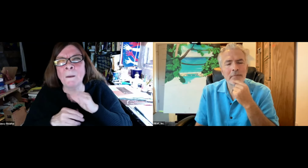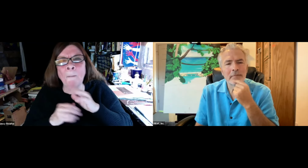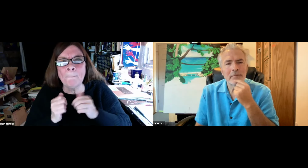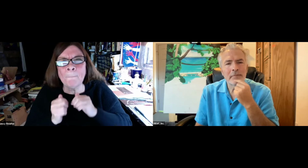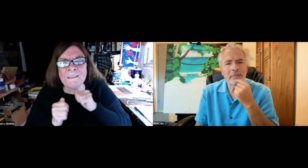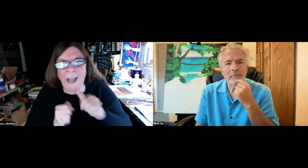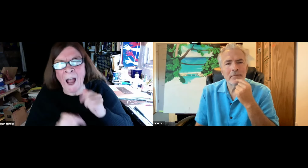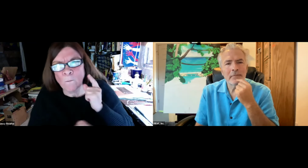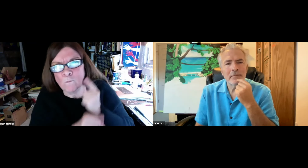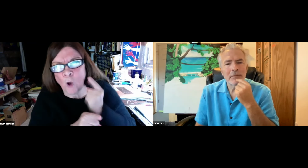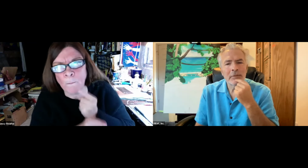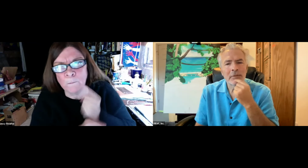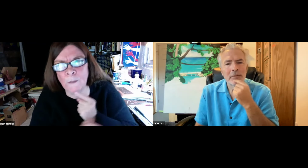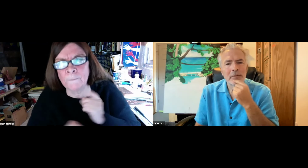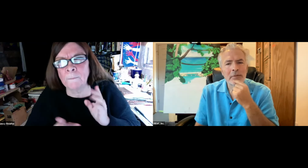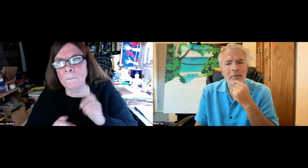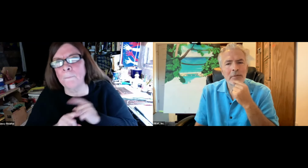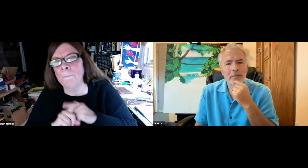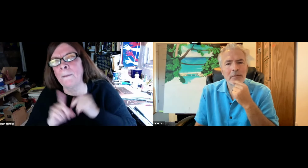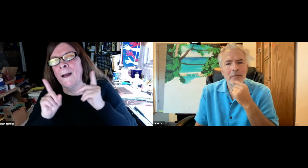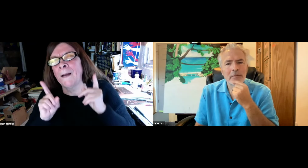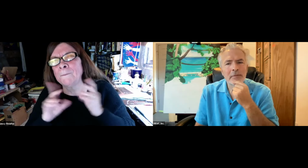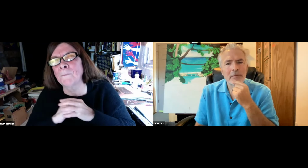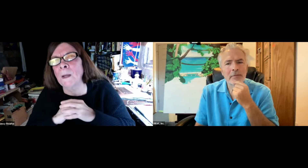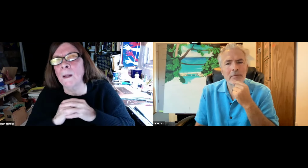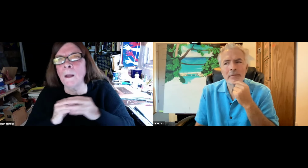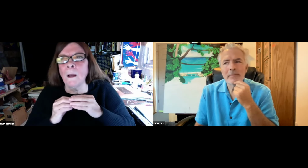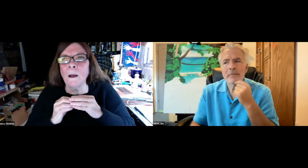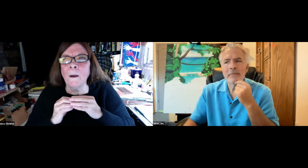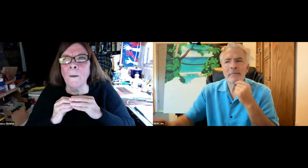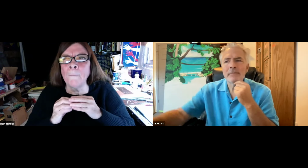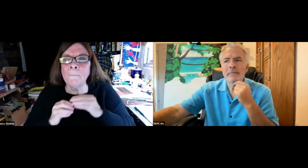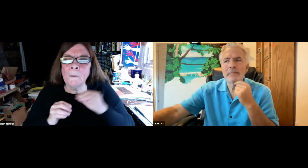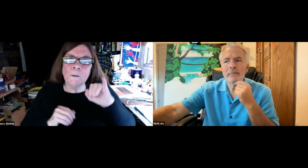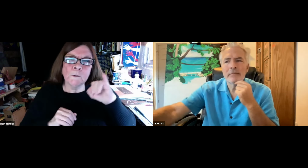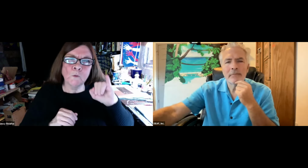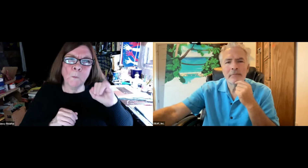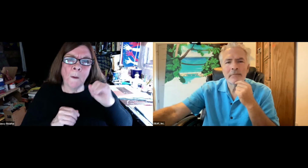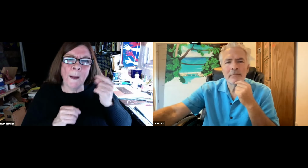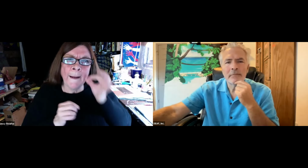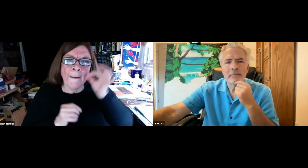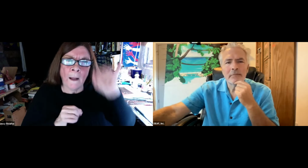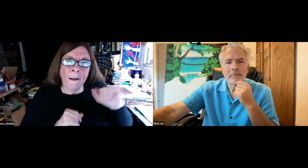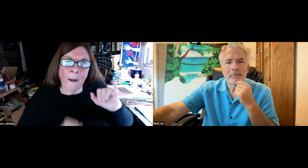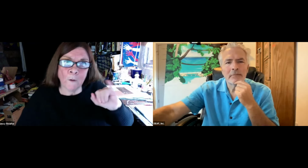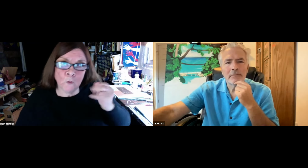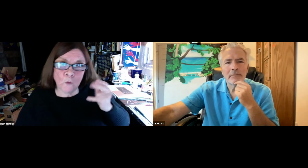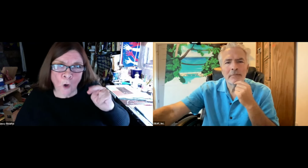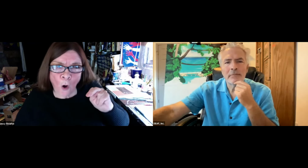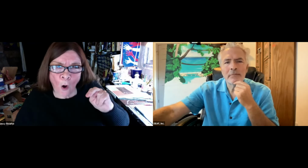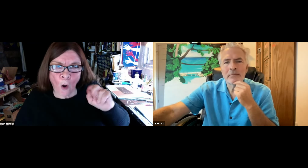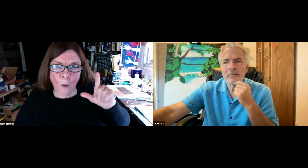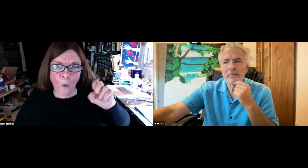document them. He drew them on paper to document them. But the manner in which it was done is not appropriate.